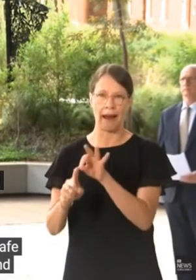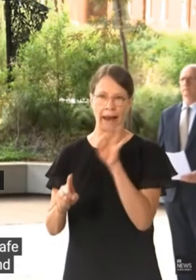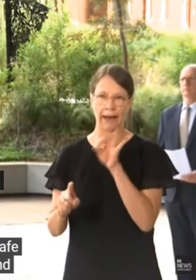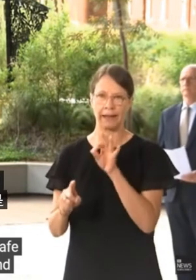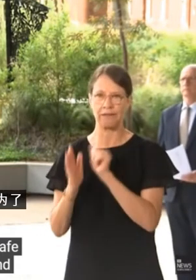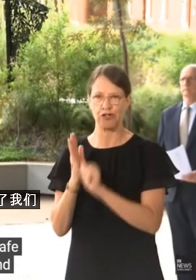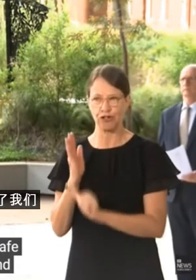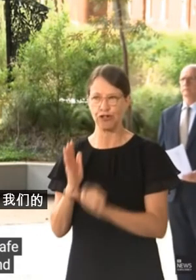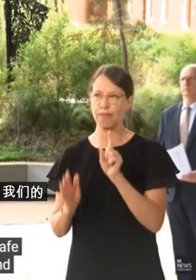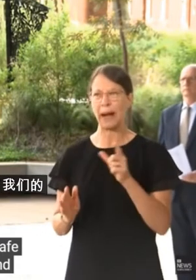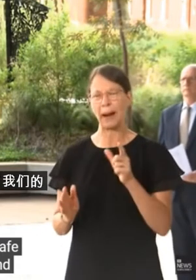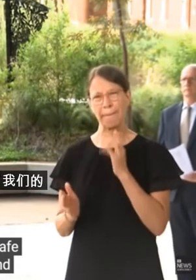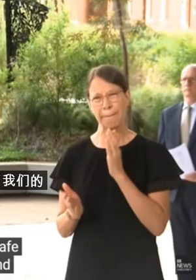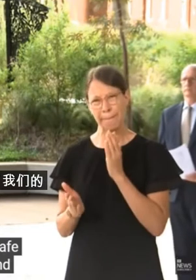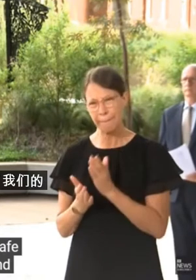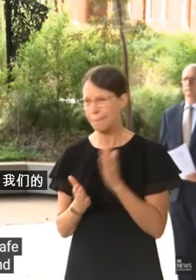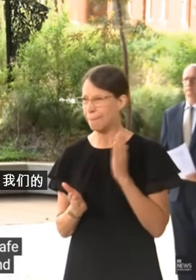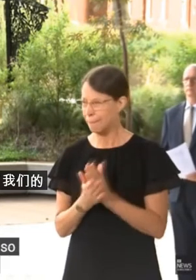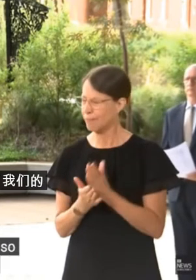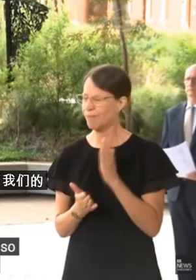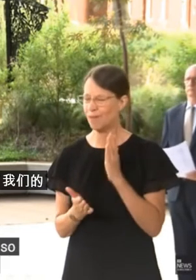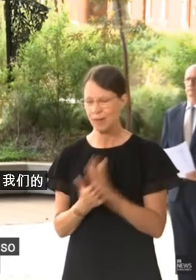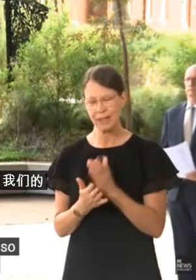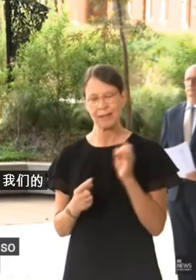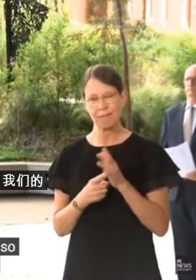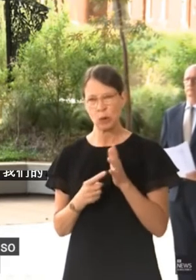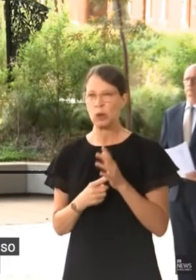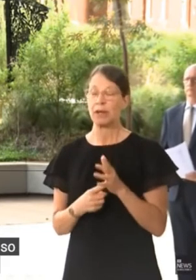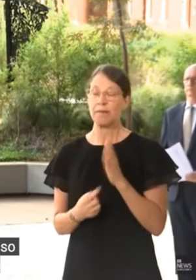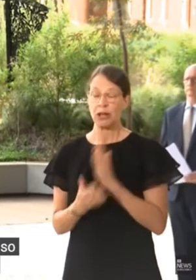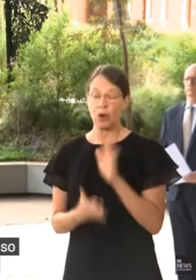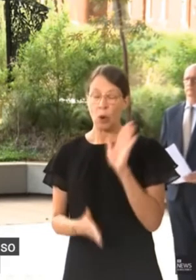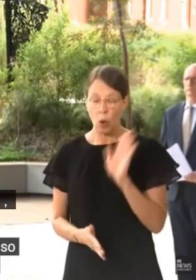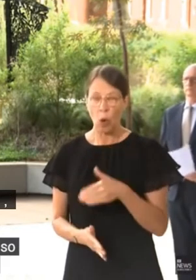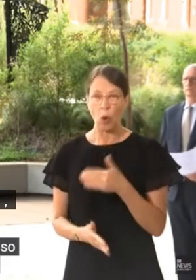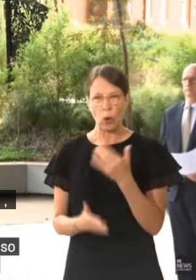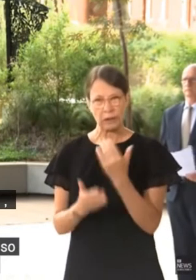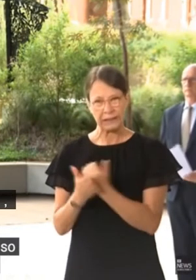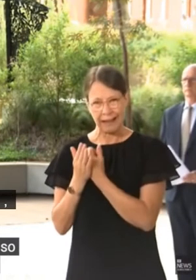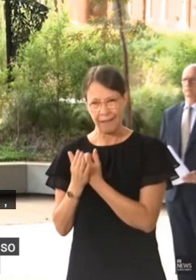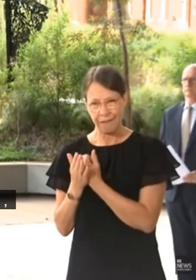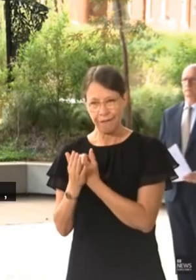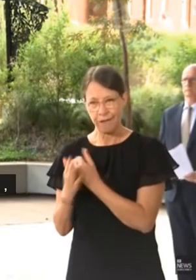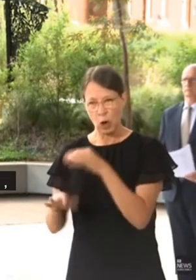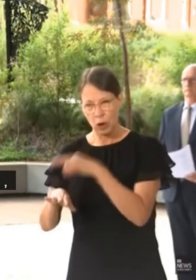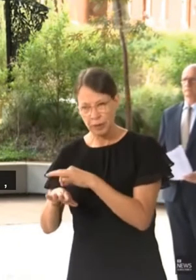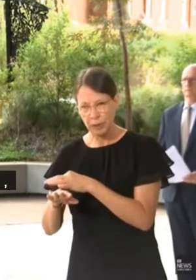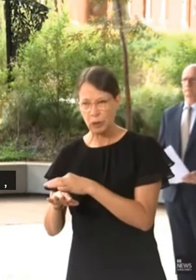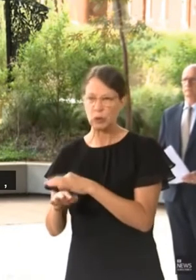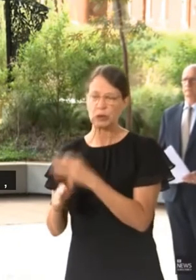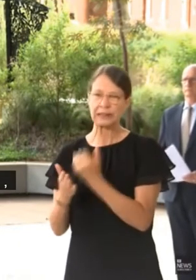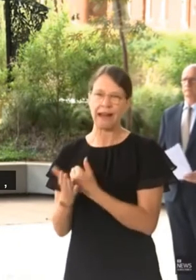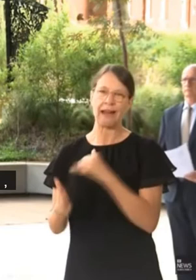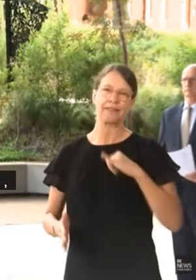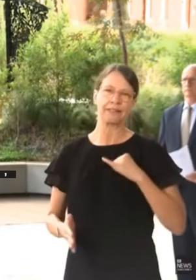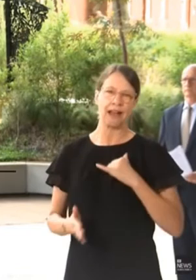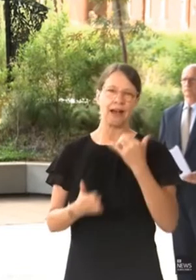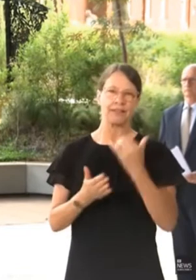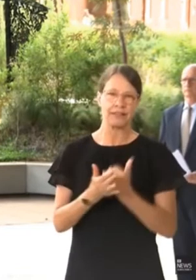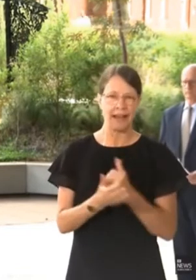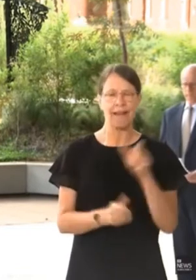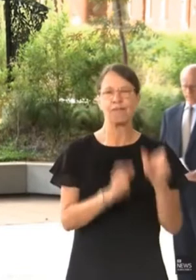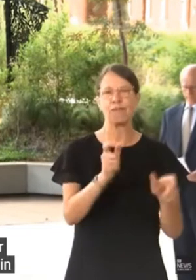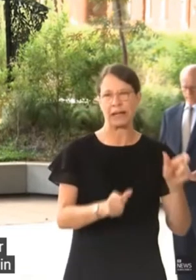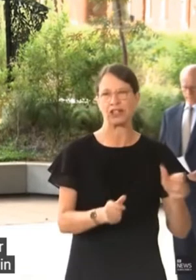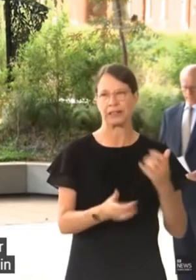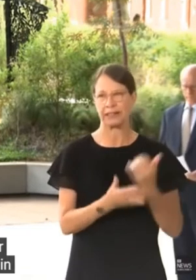for our patients and also for our hospital system. So we're looking at that very carefully this week. We will be working with our private